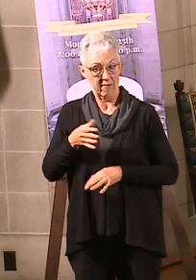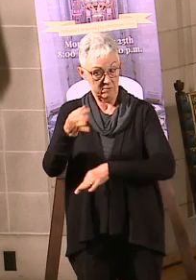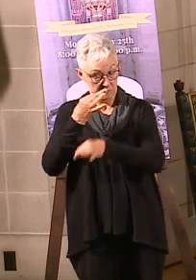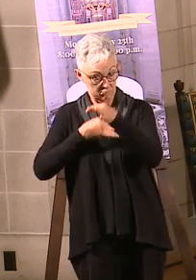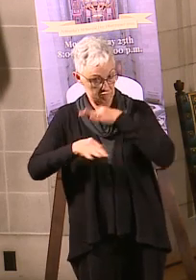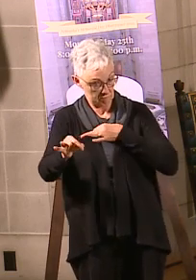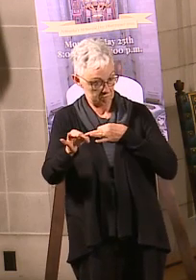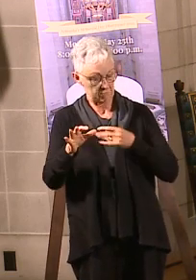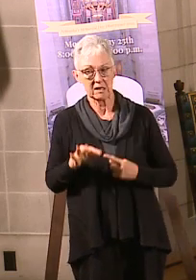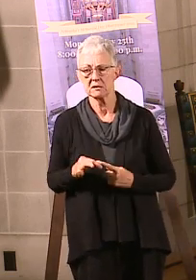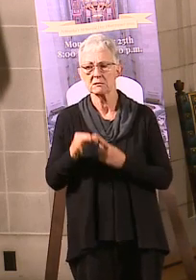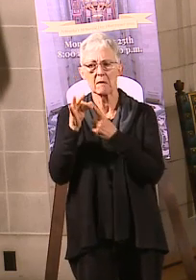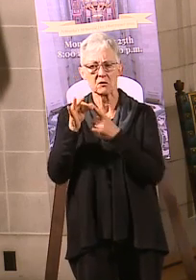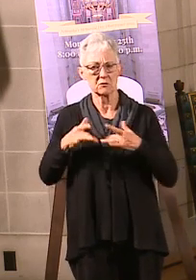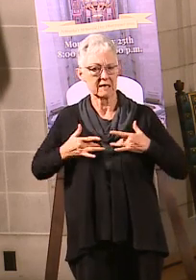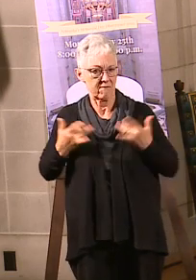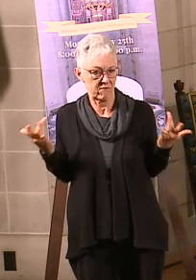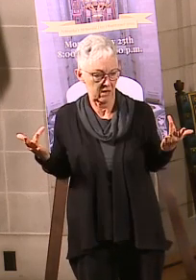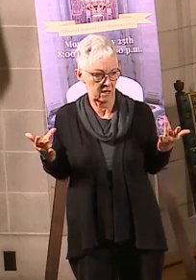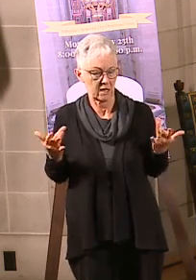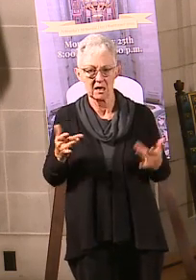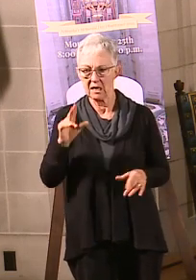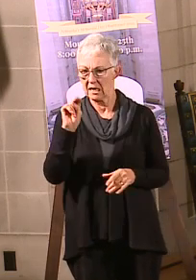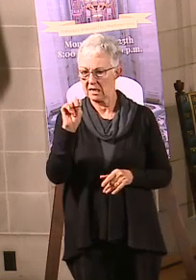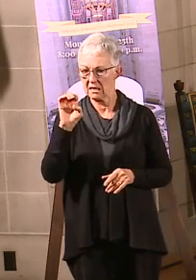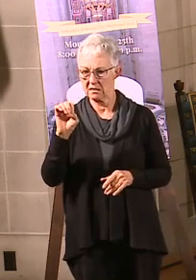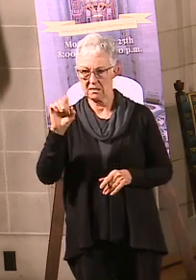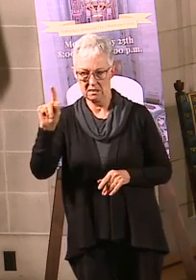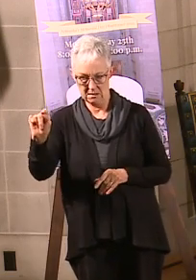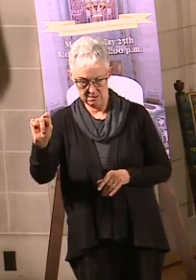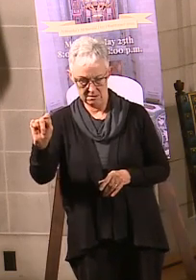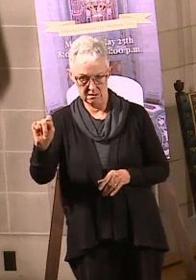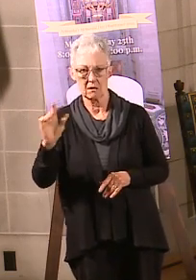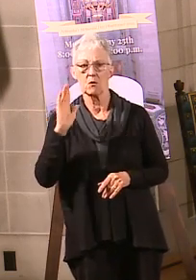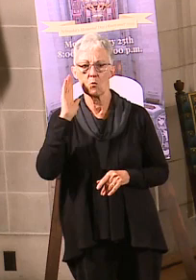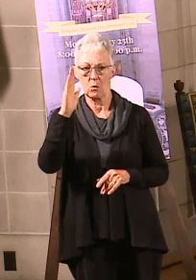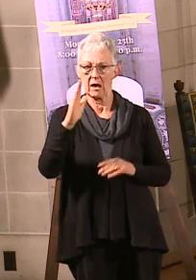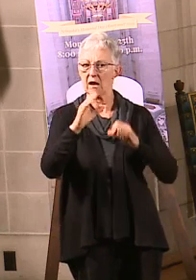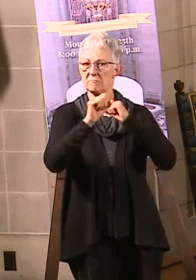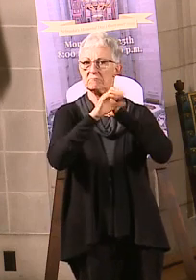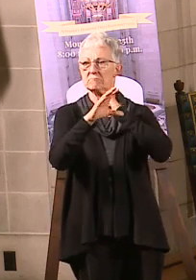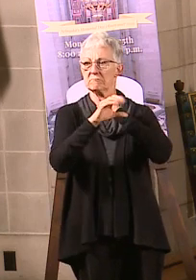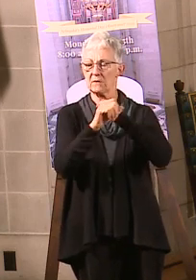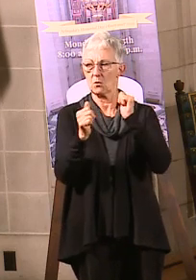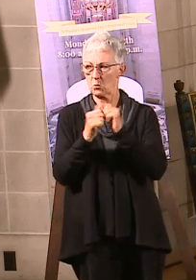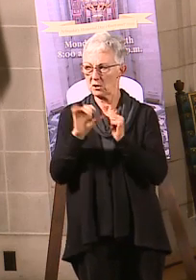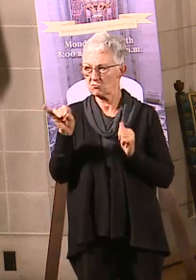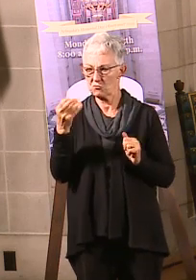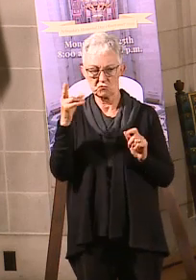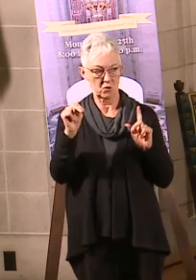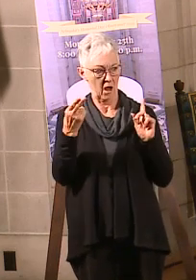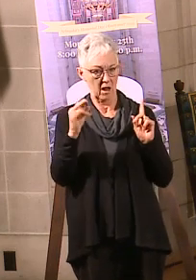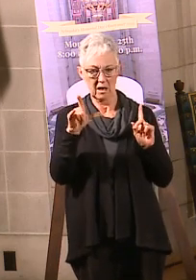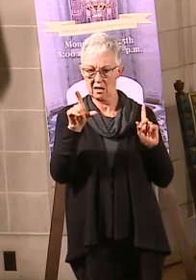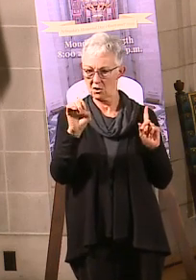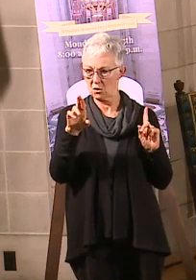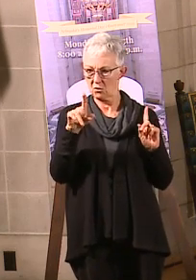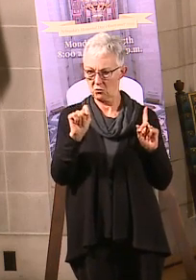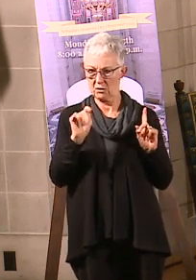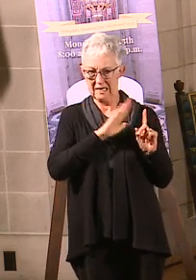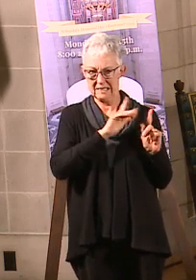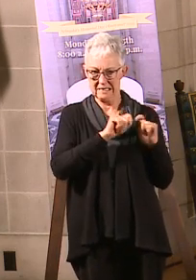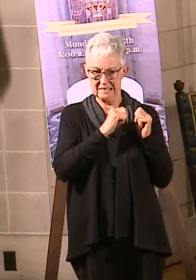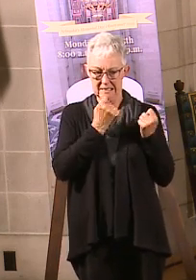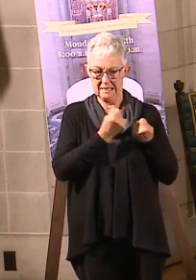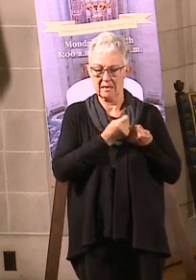Day by having NET broadcast, with the help of John Hilgert and his team, a Memorial Day